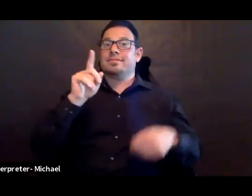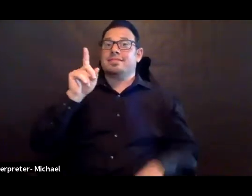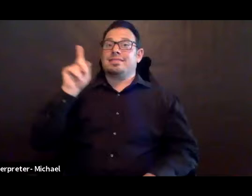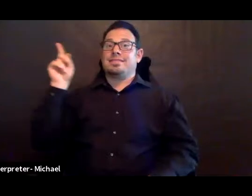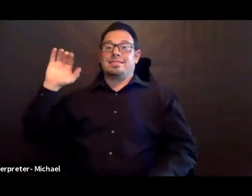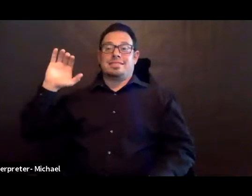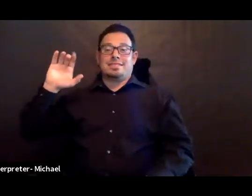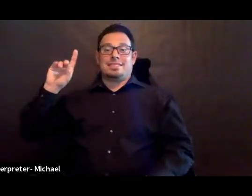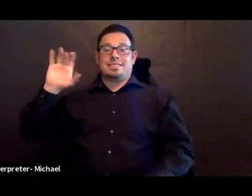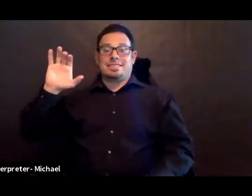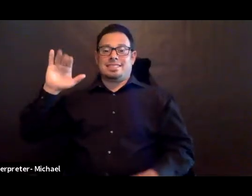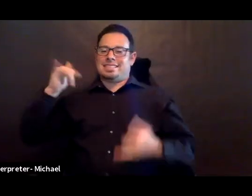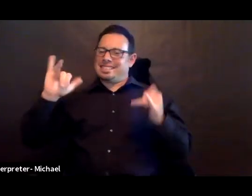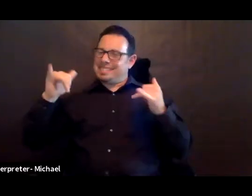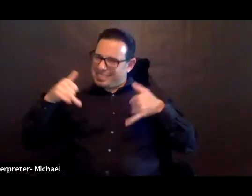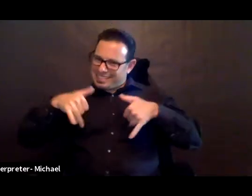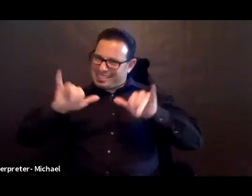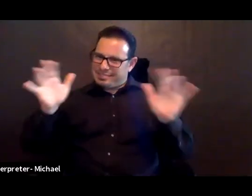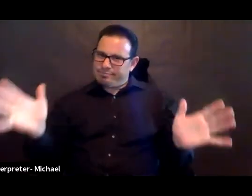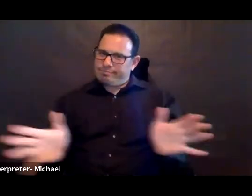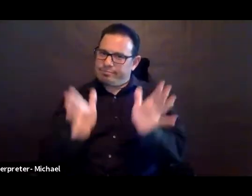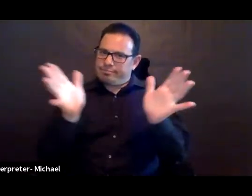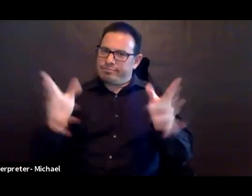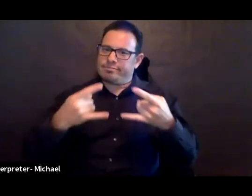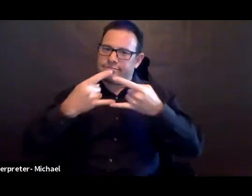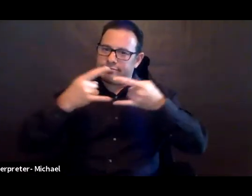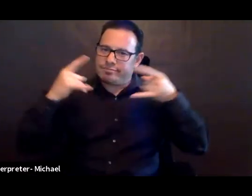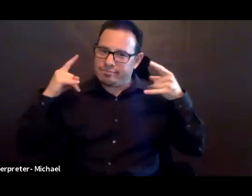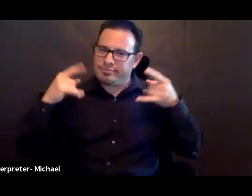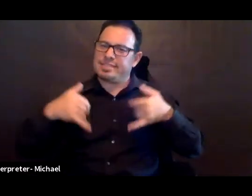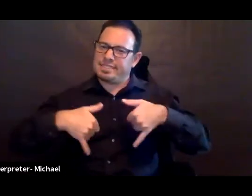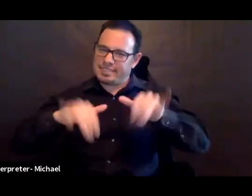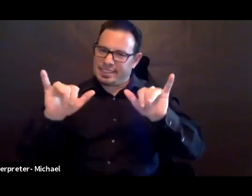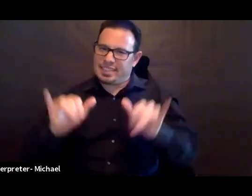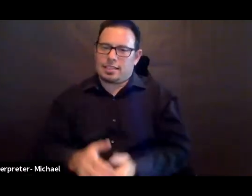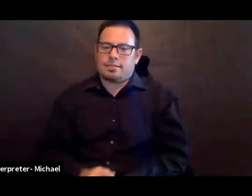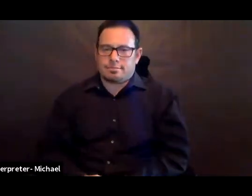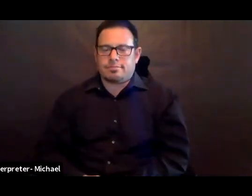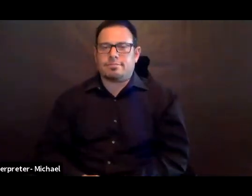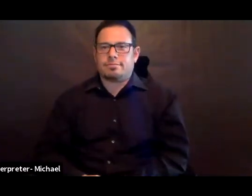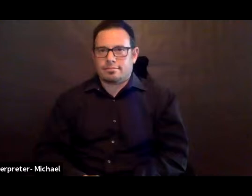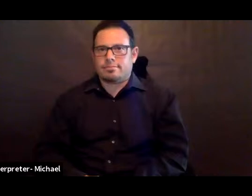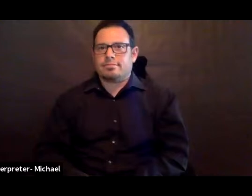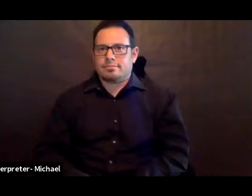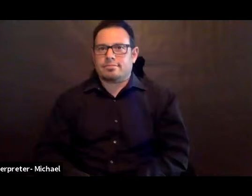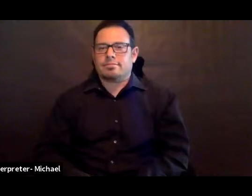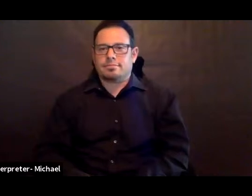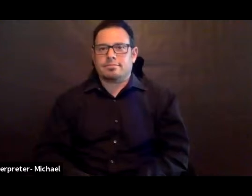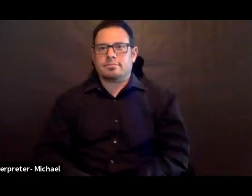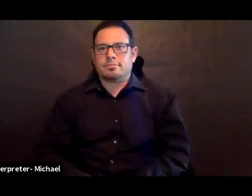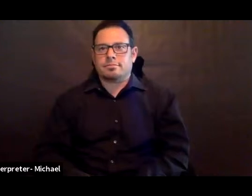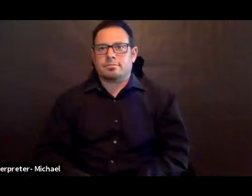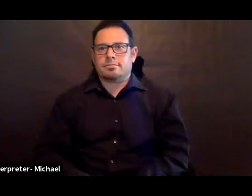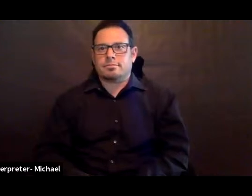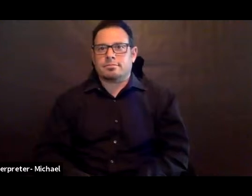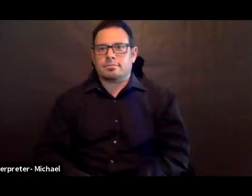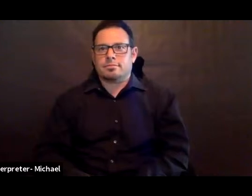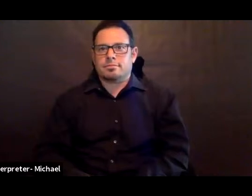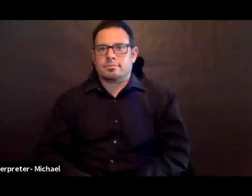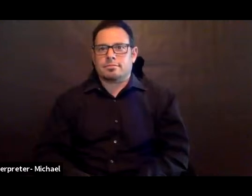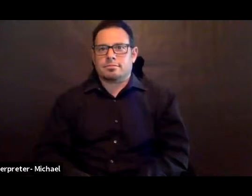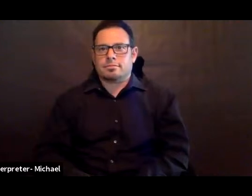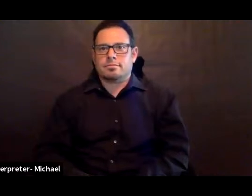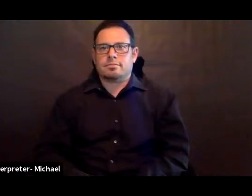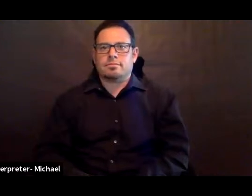practice for anyone who's not vaccinated, and that at the present time would include children under 12.